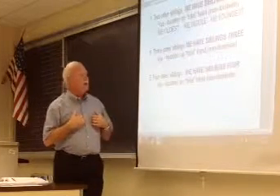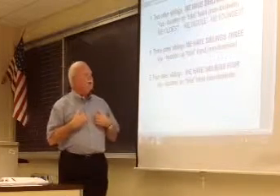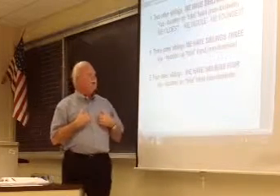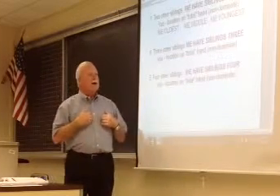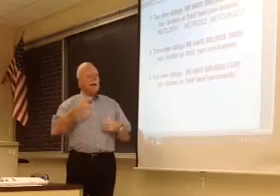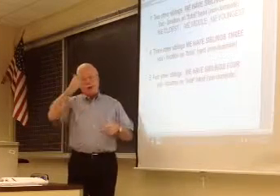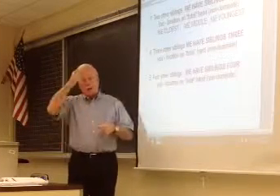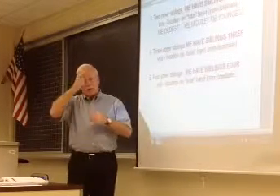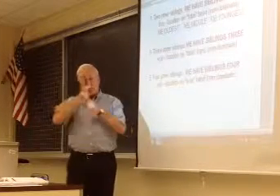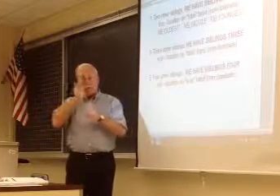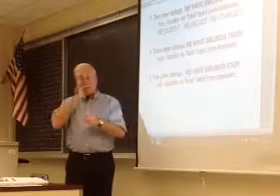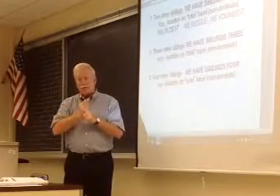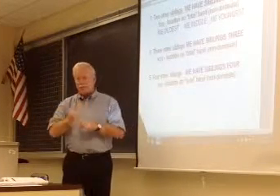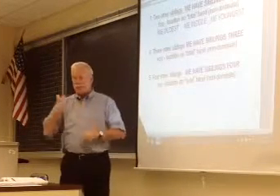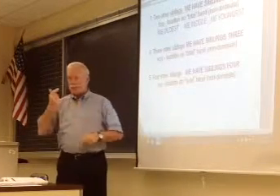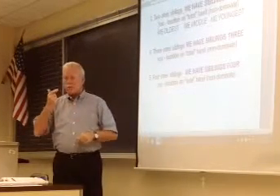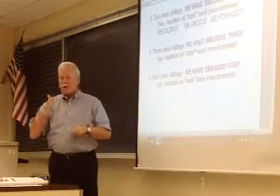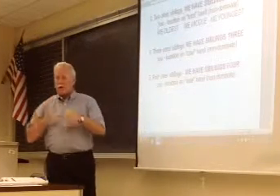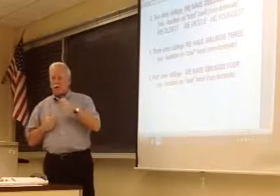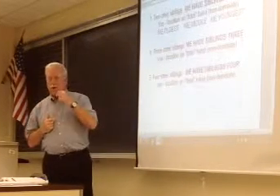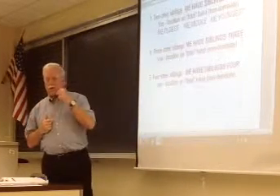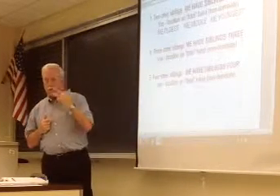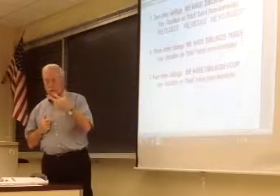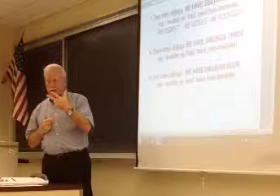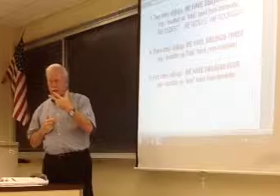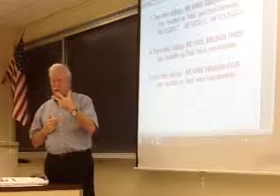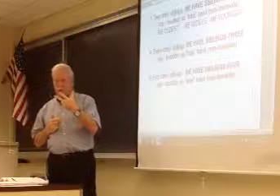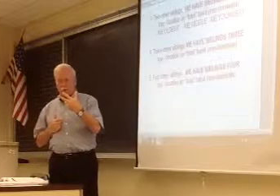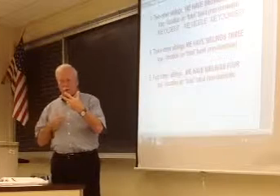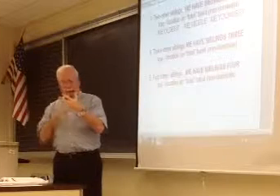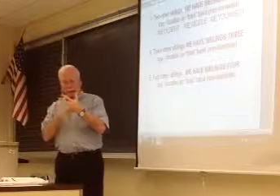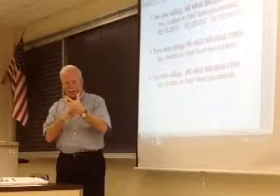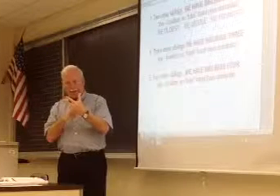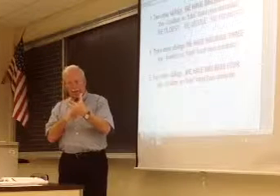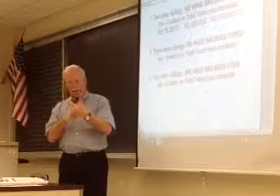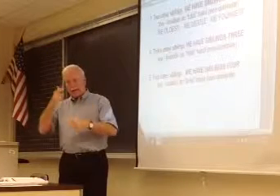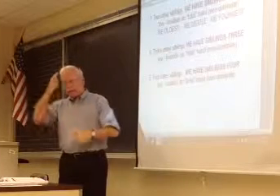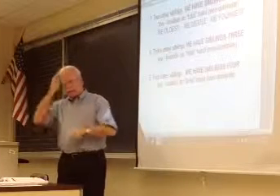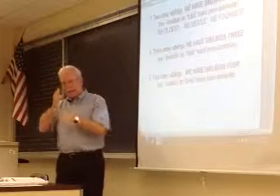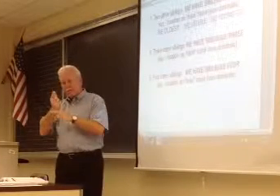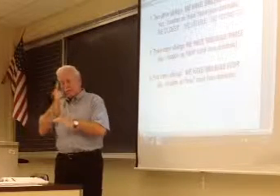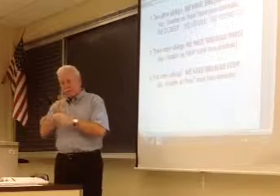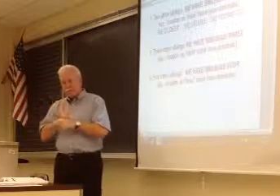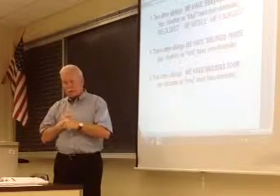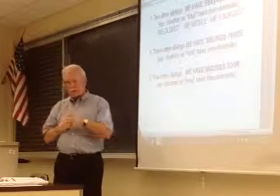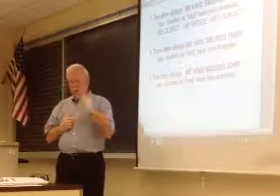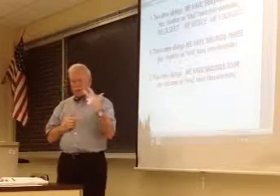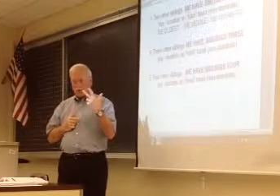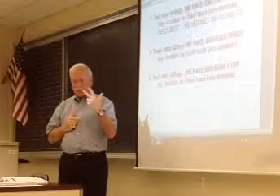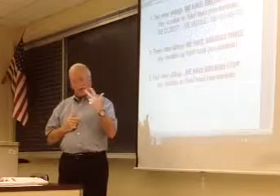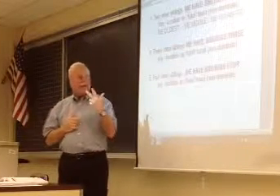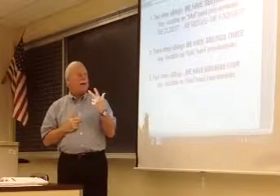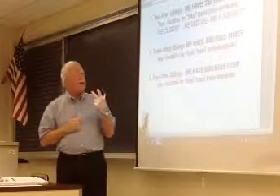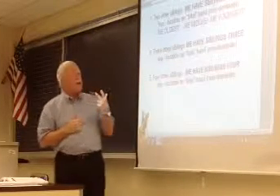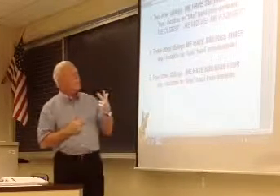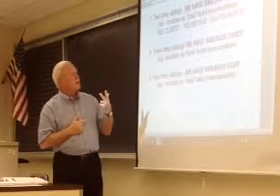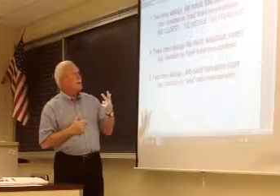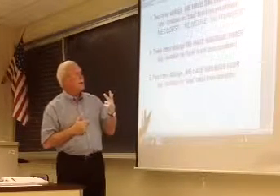have brother, sister 3. I throw up my non-dominant hand. I sign brother, sister. I go to my non-dominant